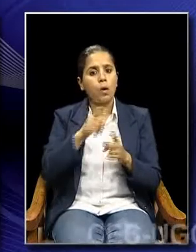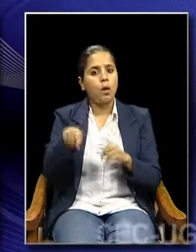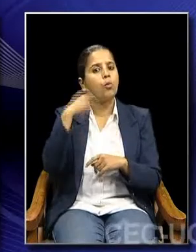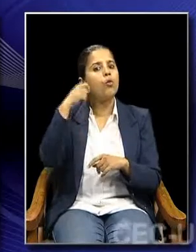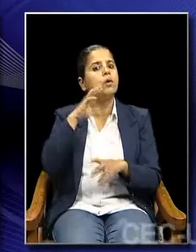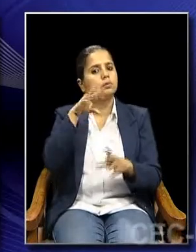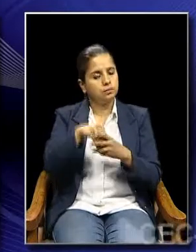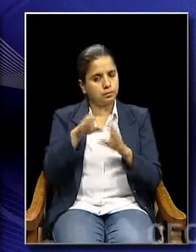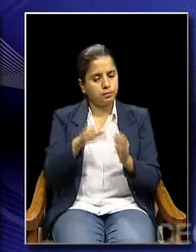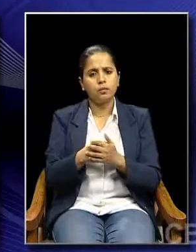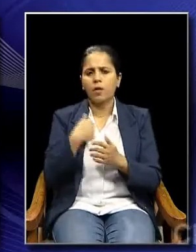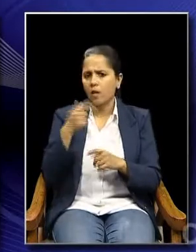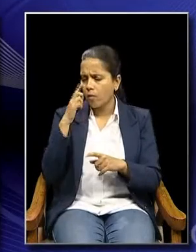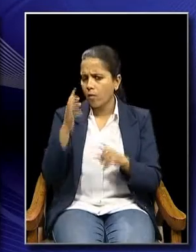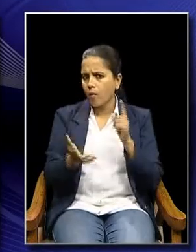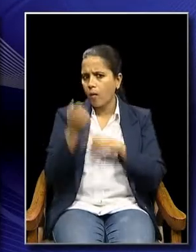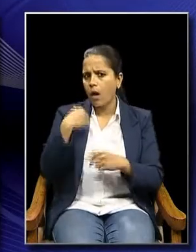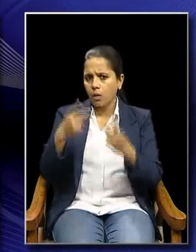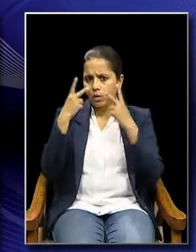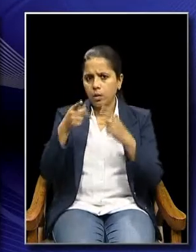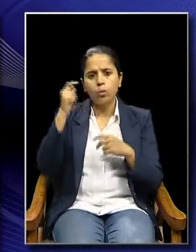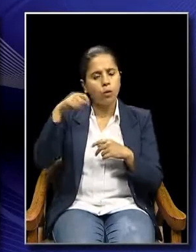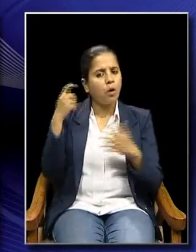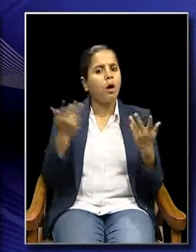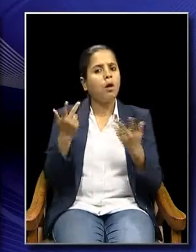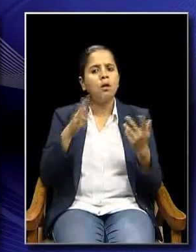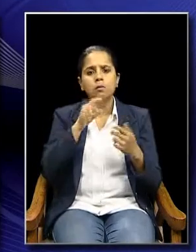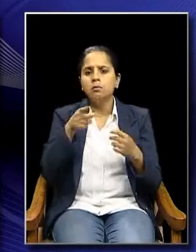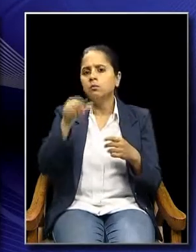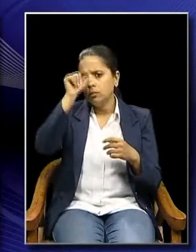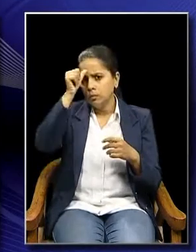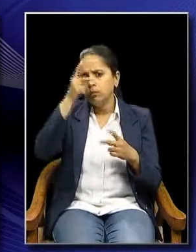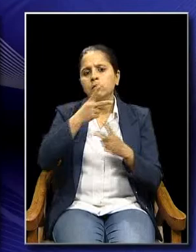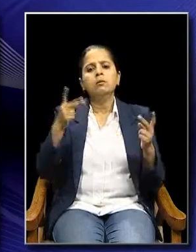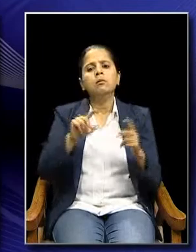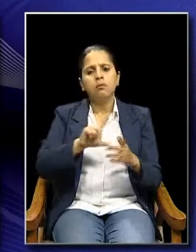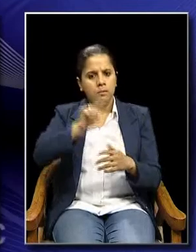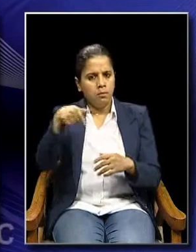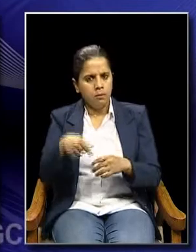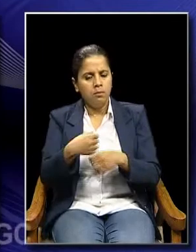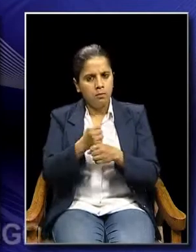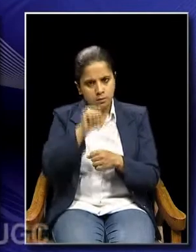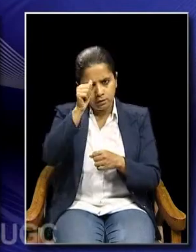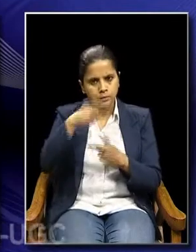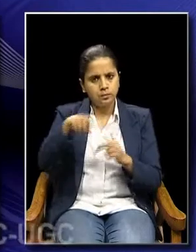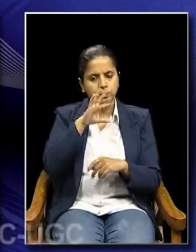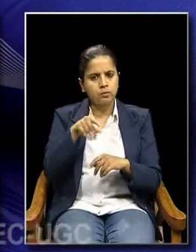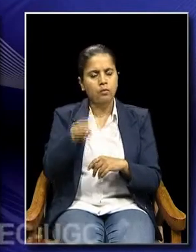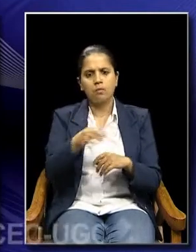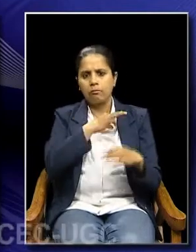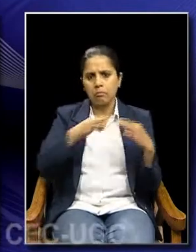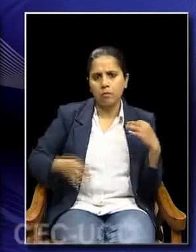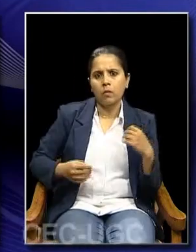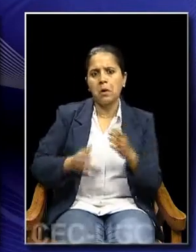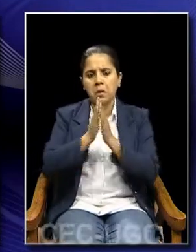film. And we find that how this film was later made into Hindi as well, and how the issues of caste, class